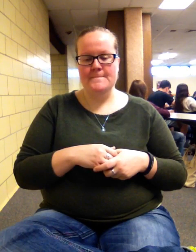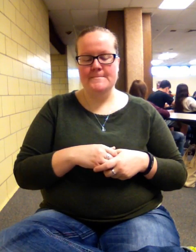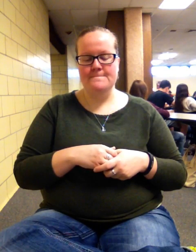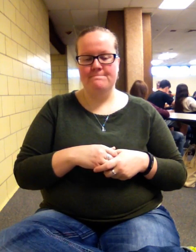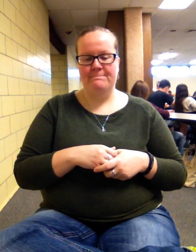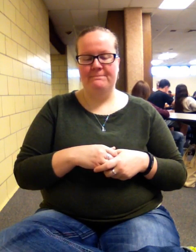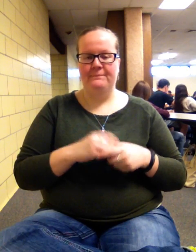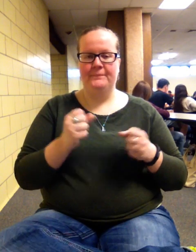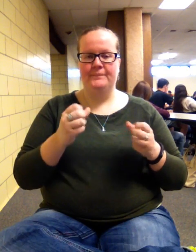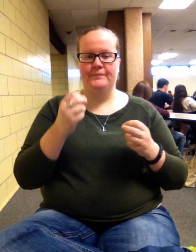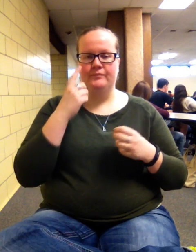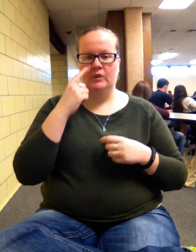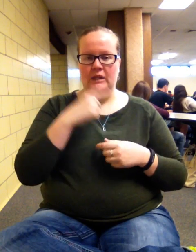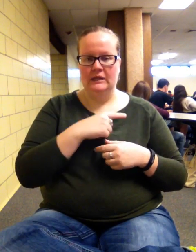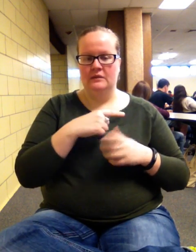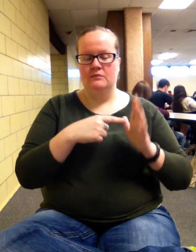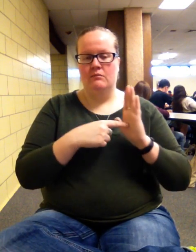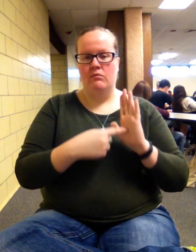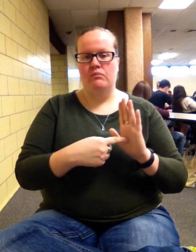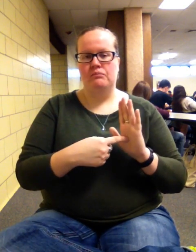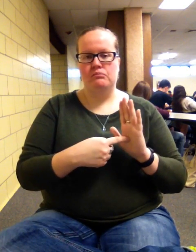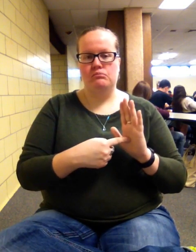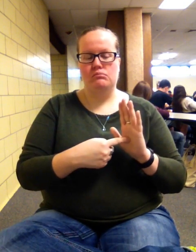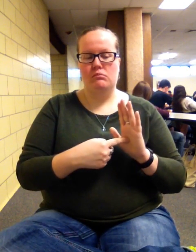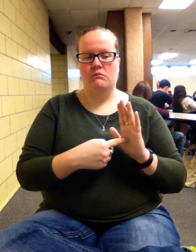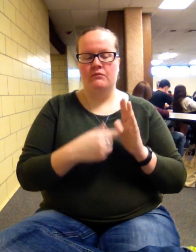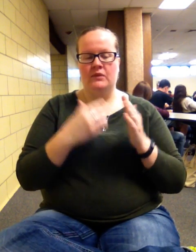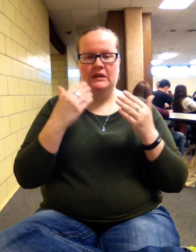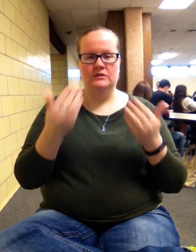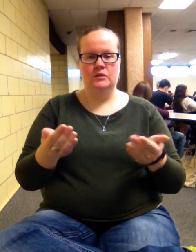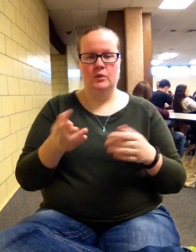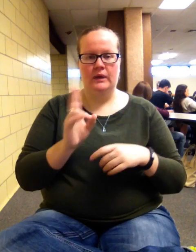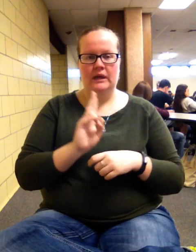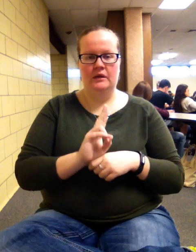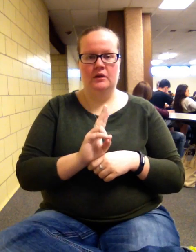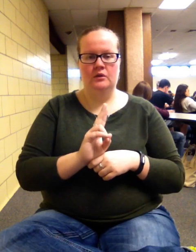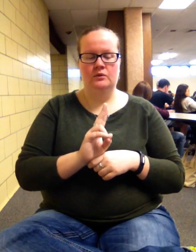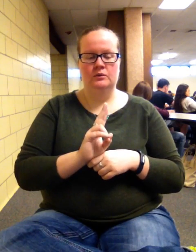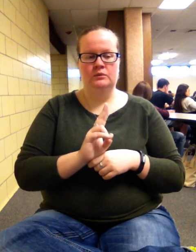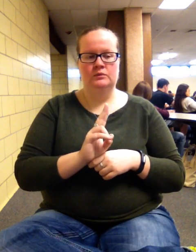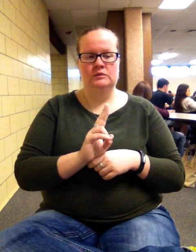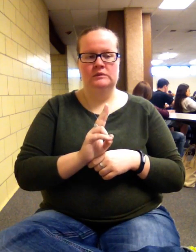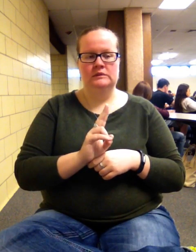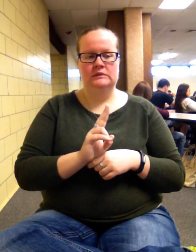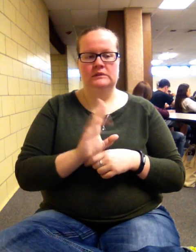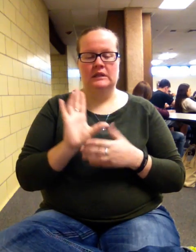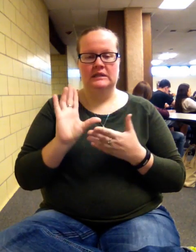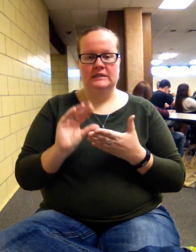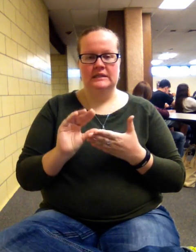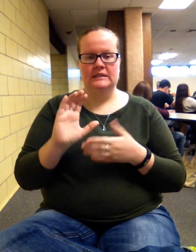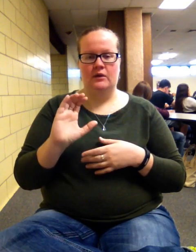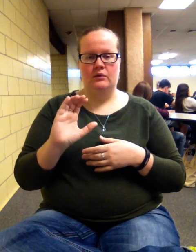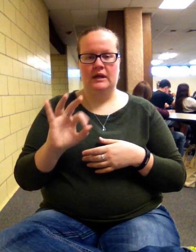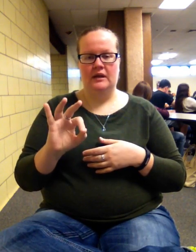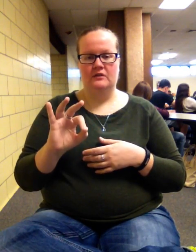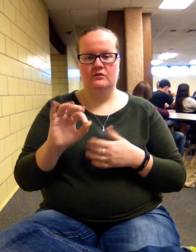So for this example, let's go ahead and use the discounted cash flow approach because then I